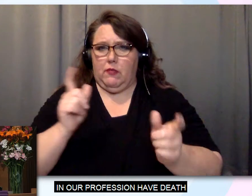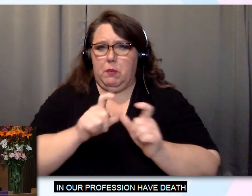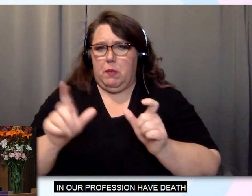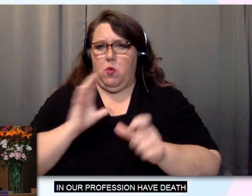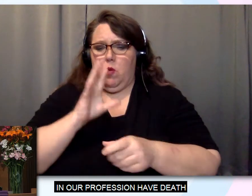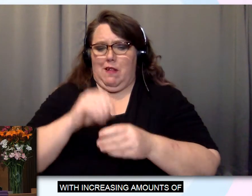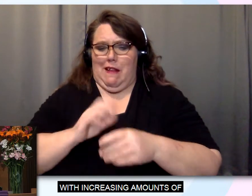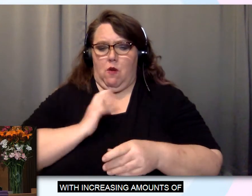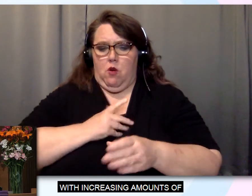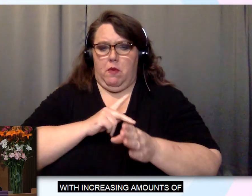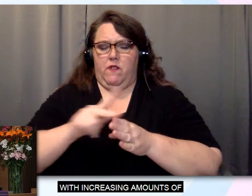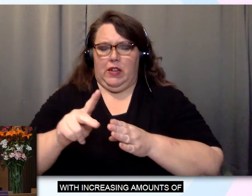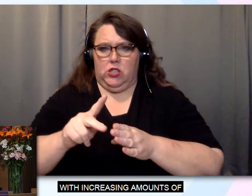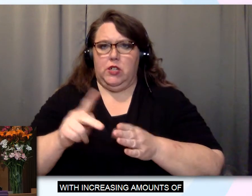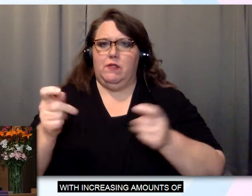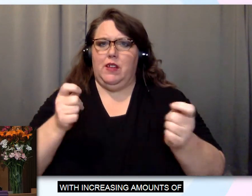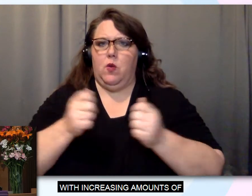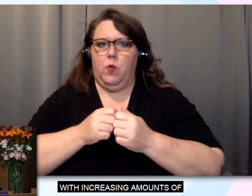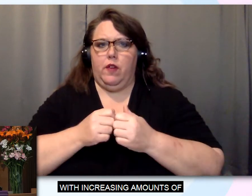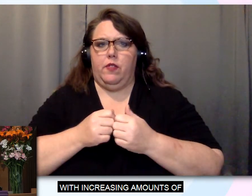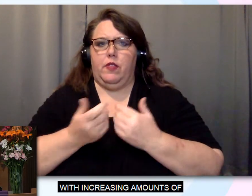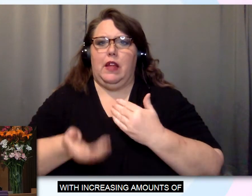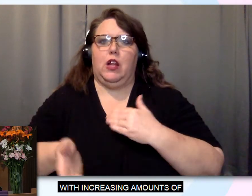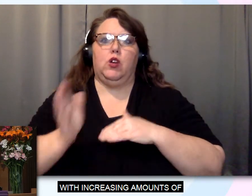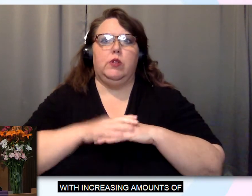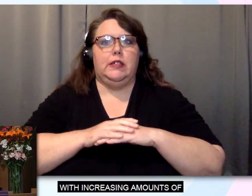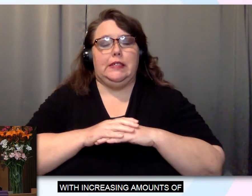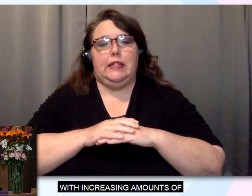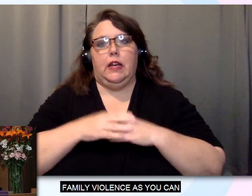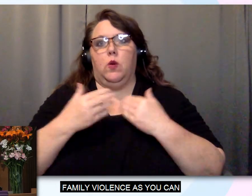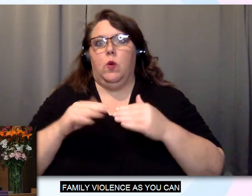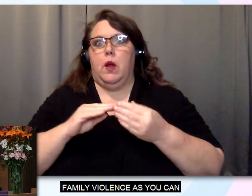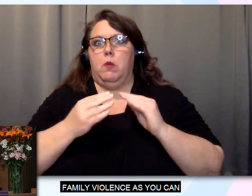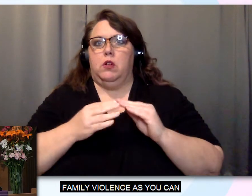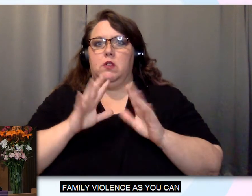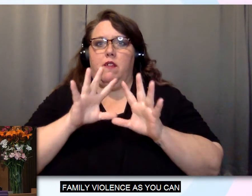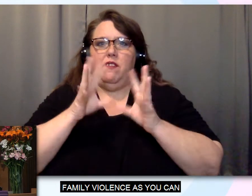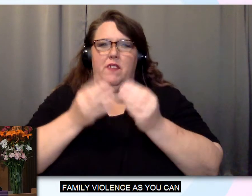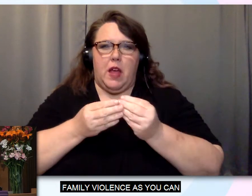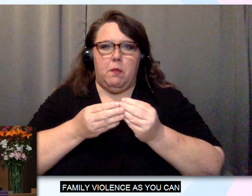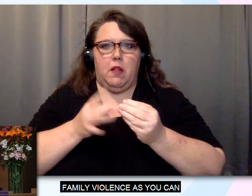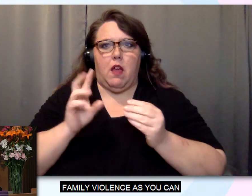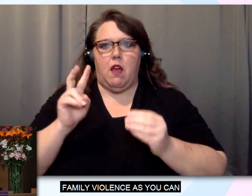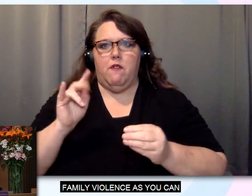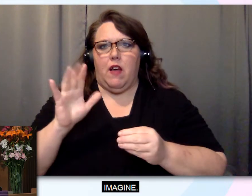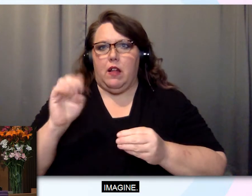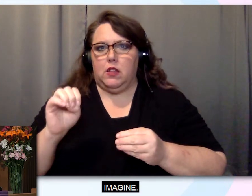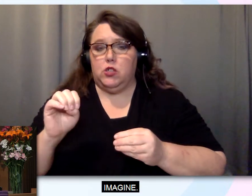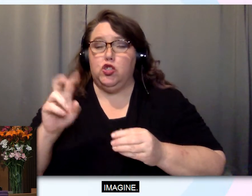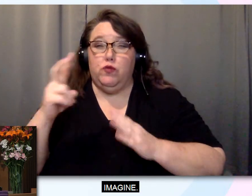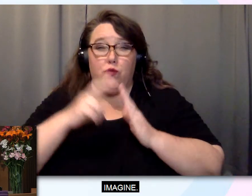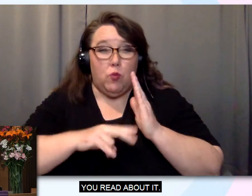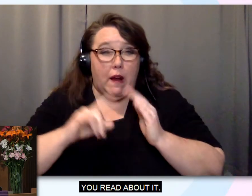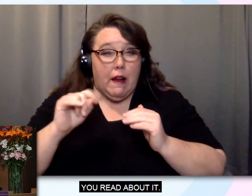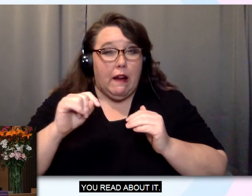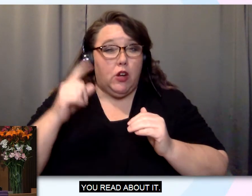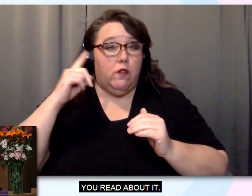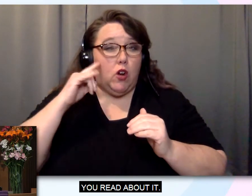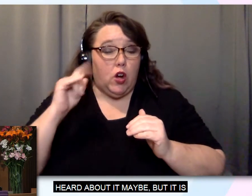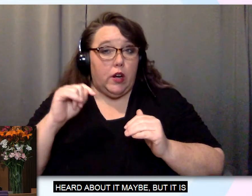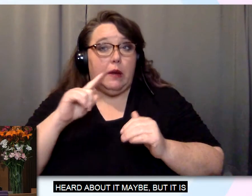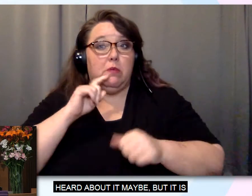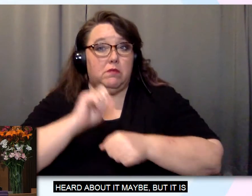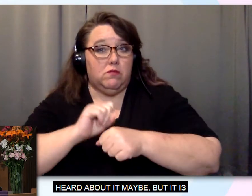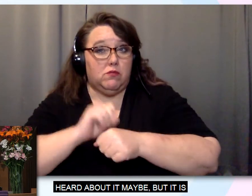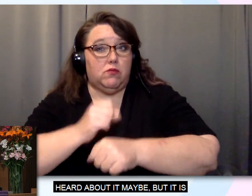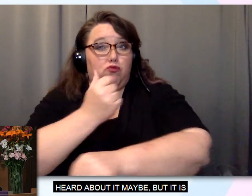profession have dealt with increasing amounts of family violence, as you can imagine. You read about it, heard about it maybe,